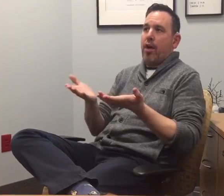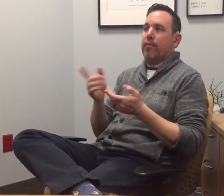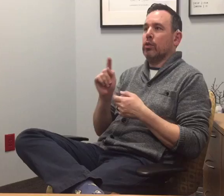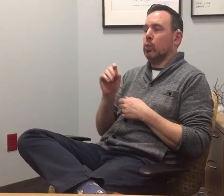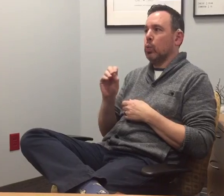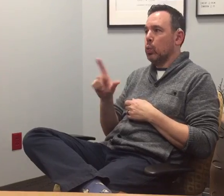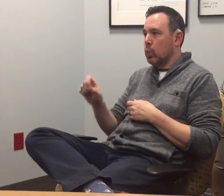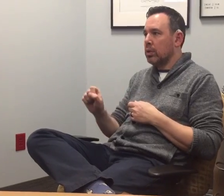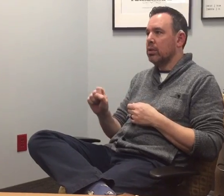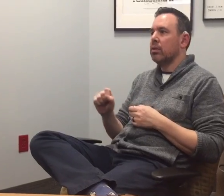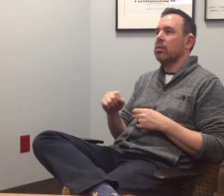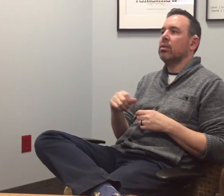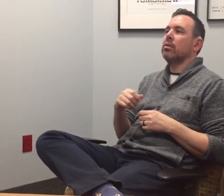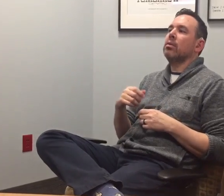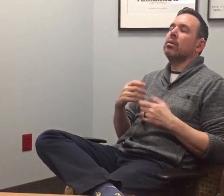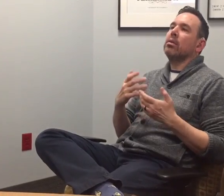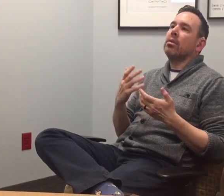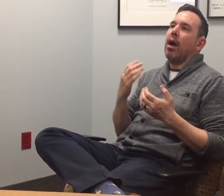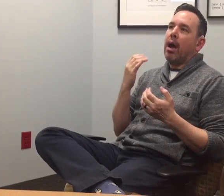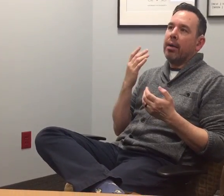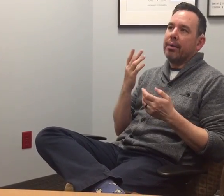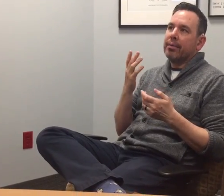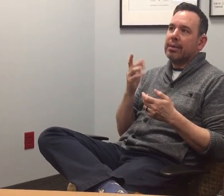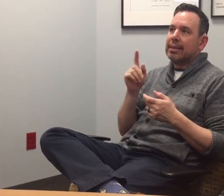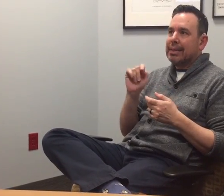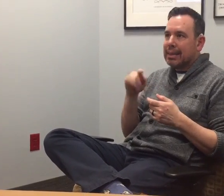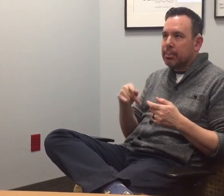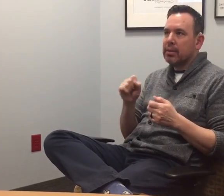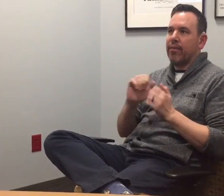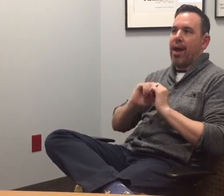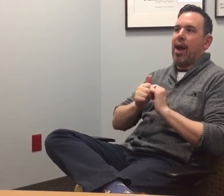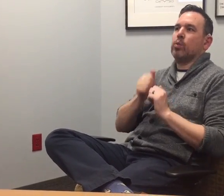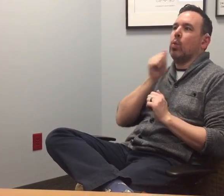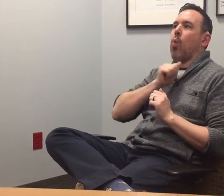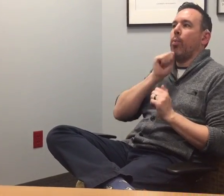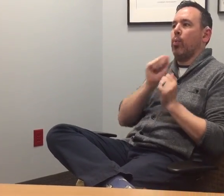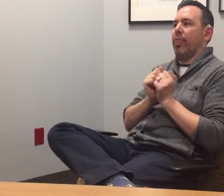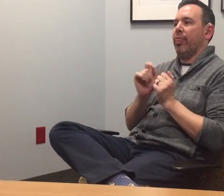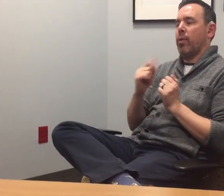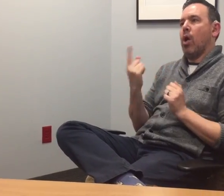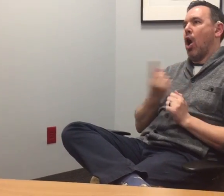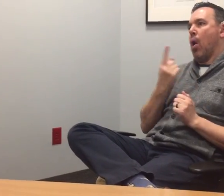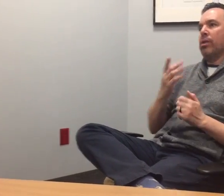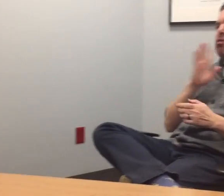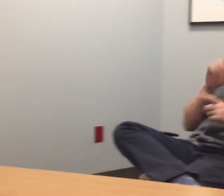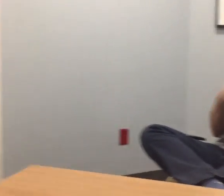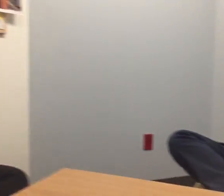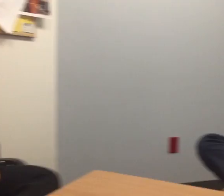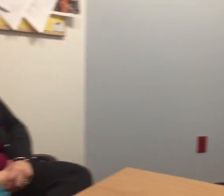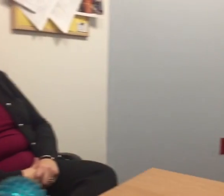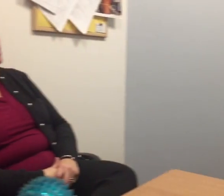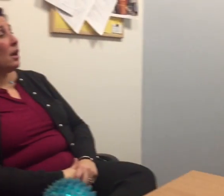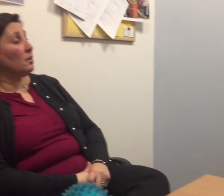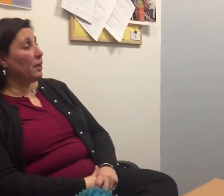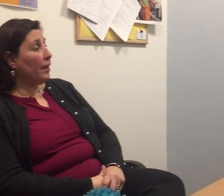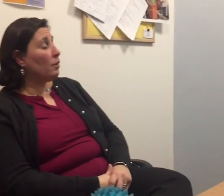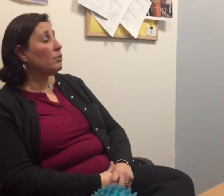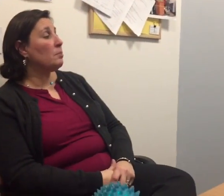I try to offer tools to the students and tips for how to cope with the holidays. We always talk about that right